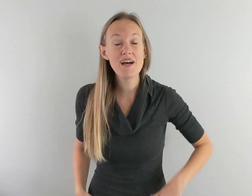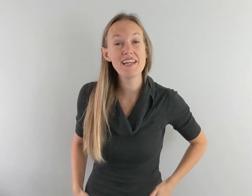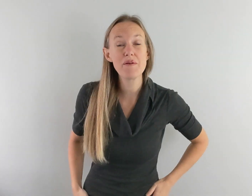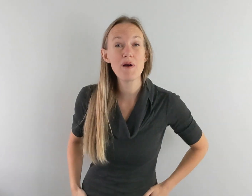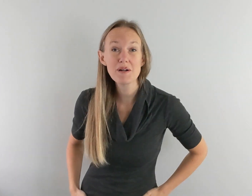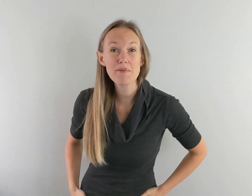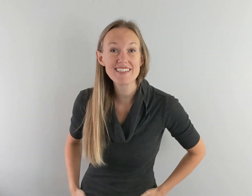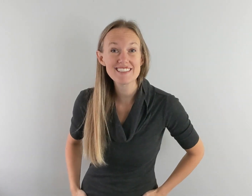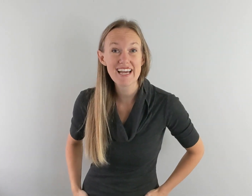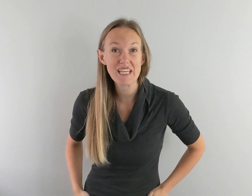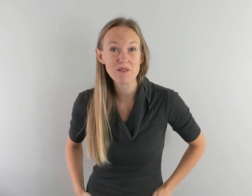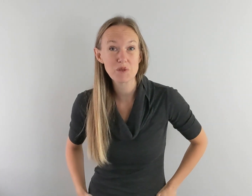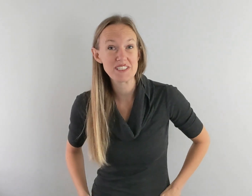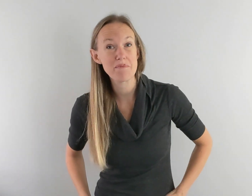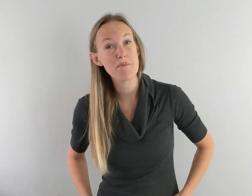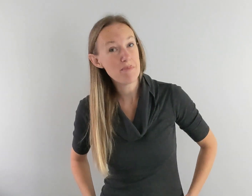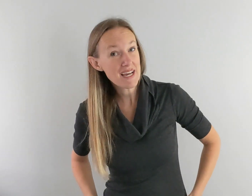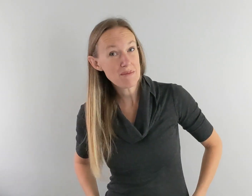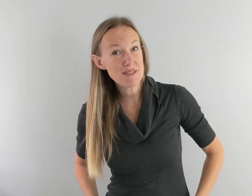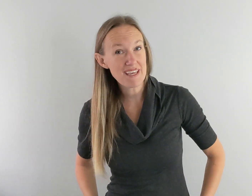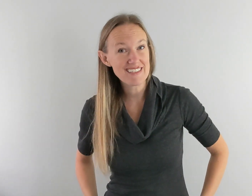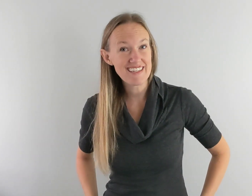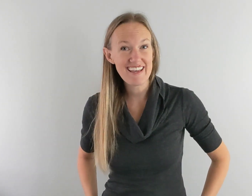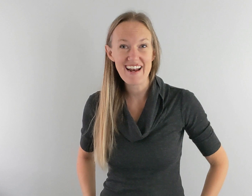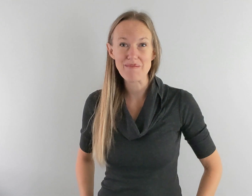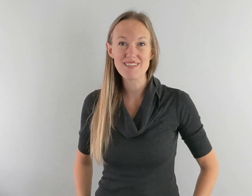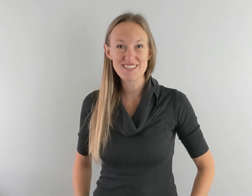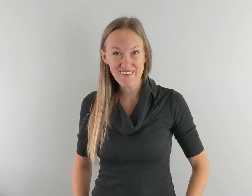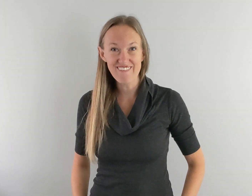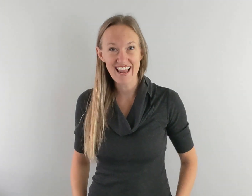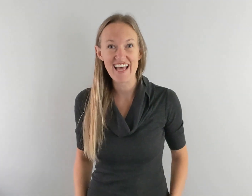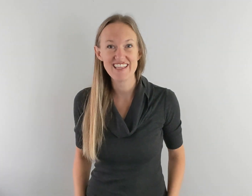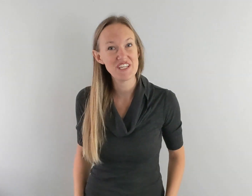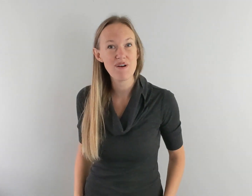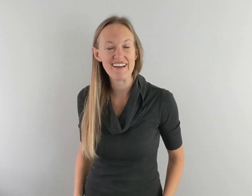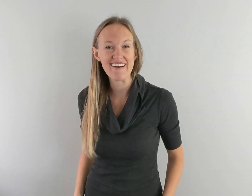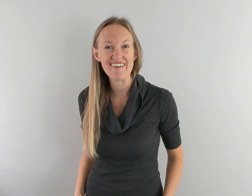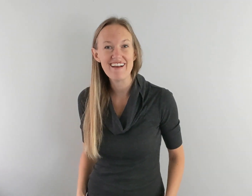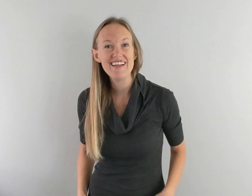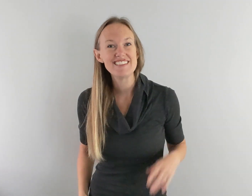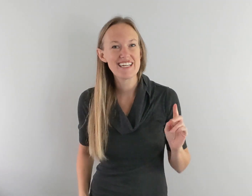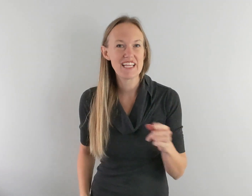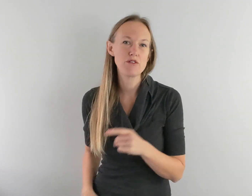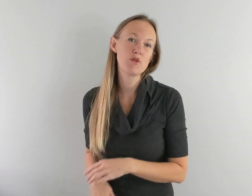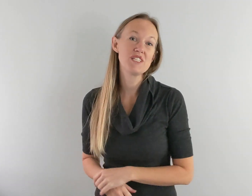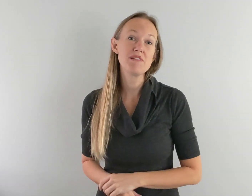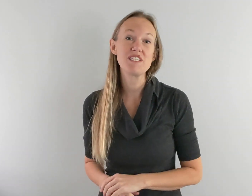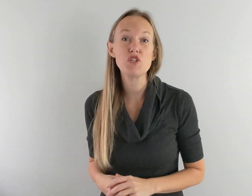everyone, and welcome back to Sign Language Worship. My name is Mandy, and I'm so glad that you are here. Sign Language Worship is a